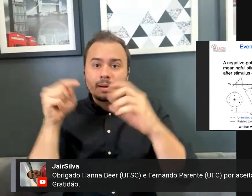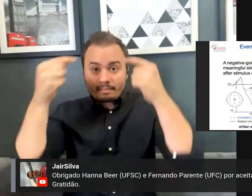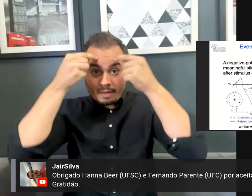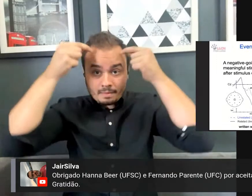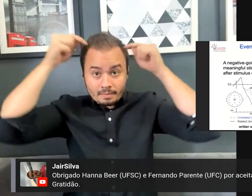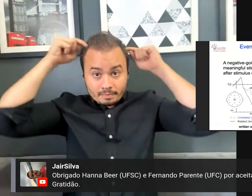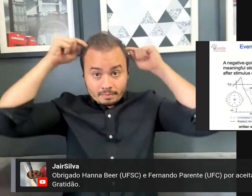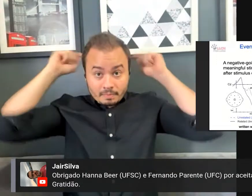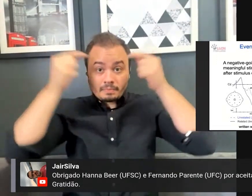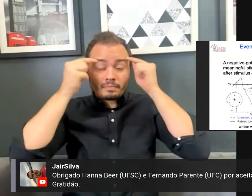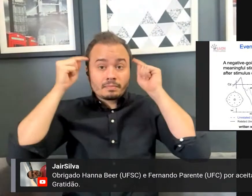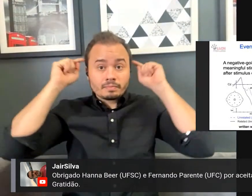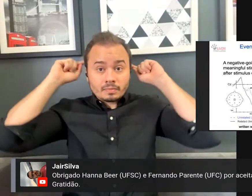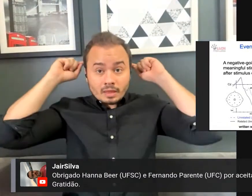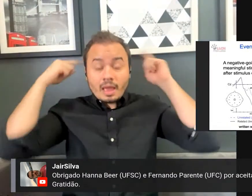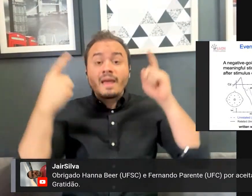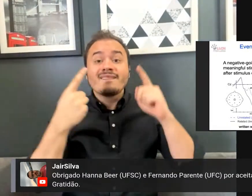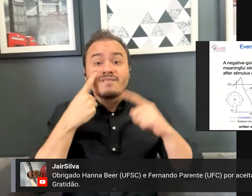posterior response.